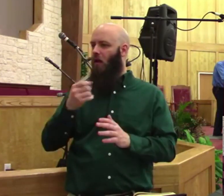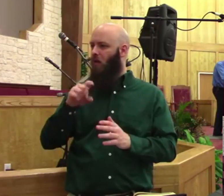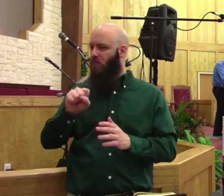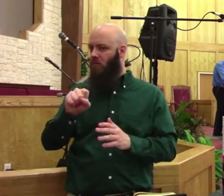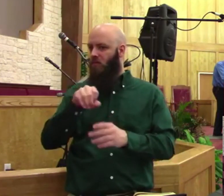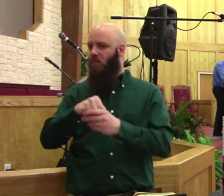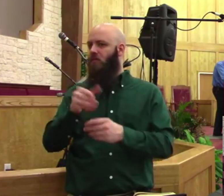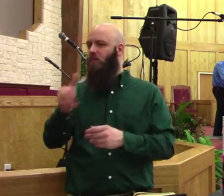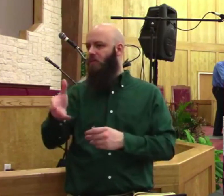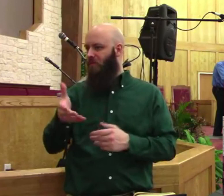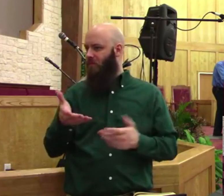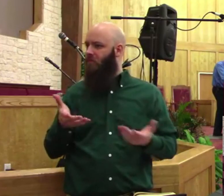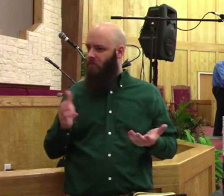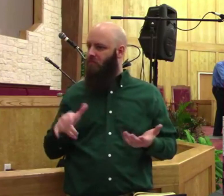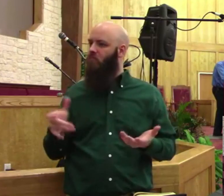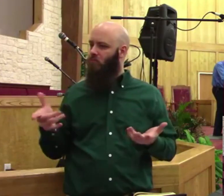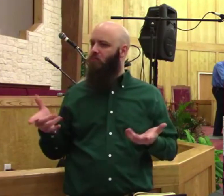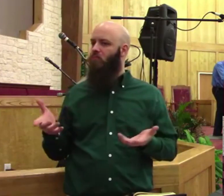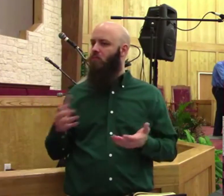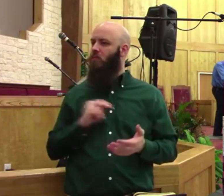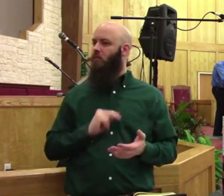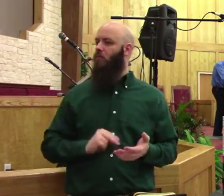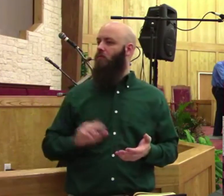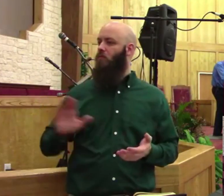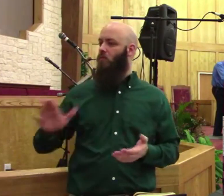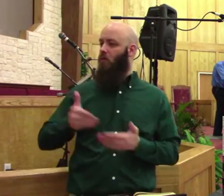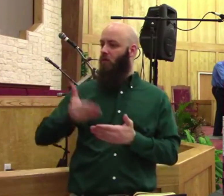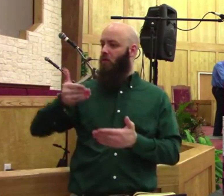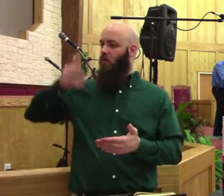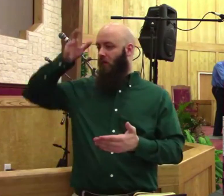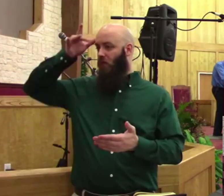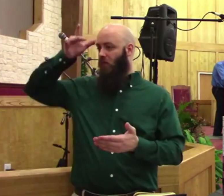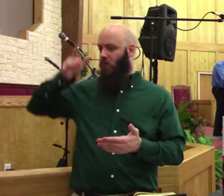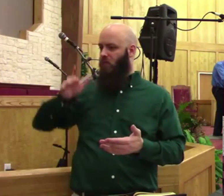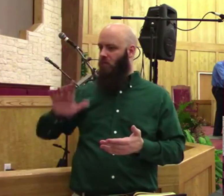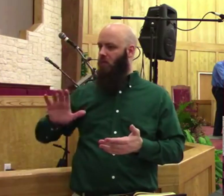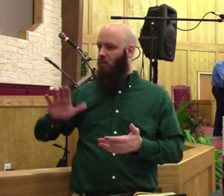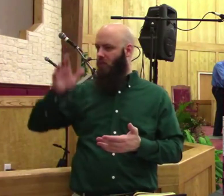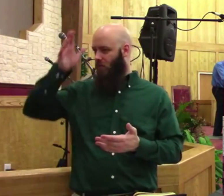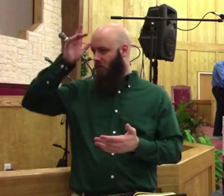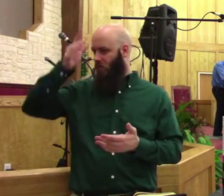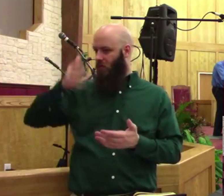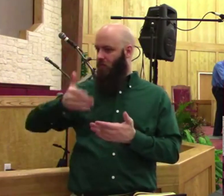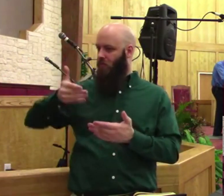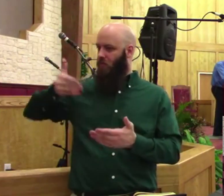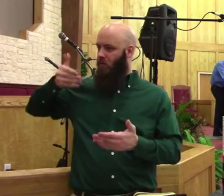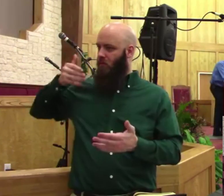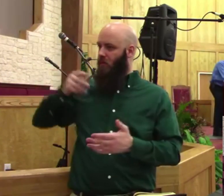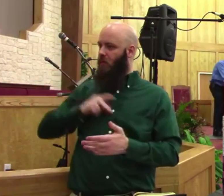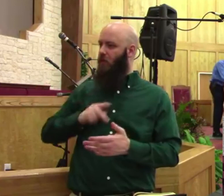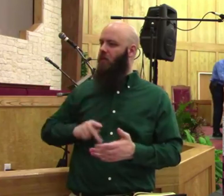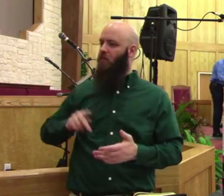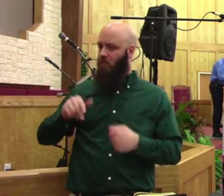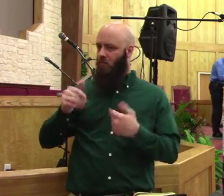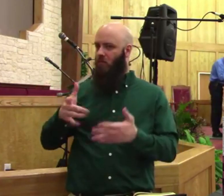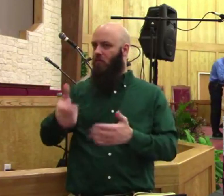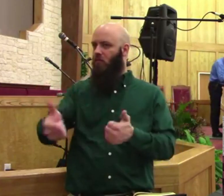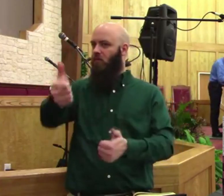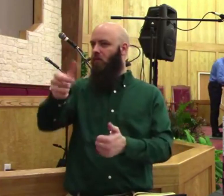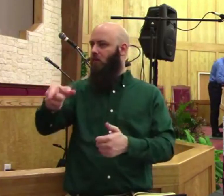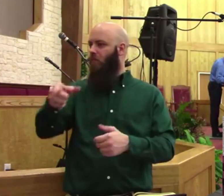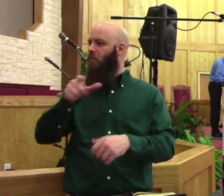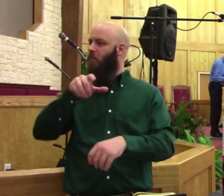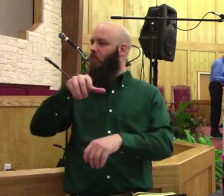him. And King Nebuchadnezzar, your father, the king, made him a chief of the magicians, enchanters,